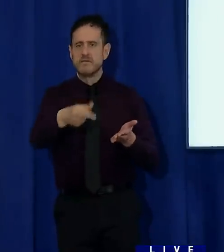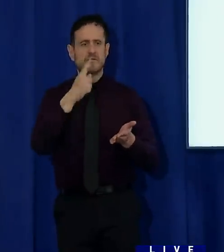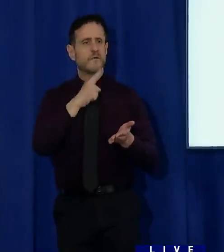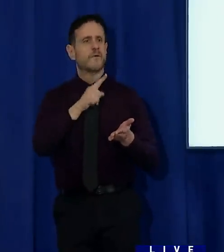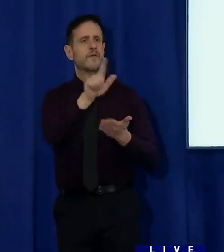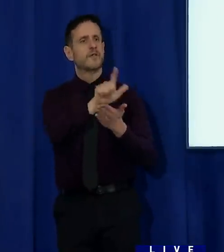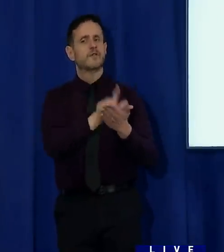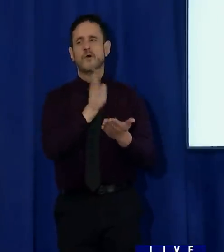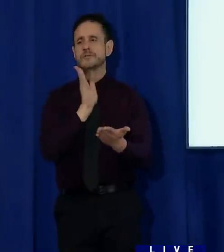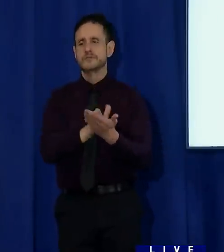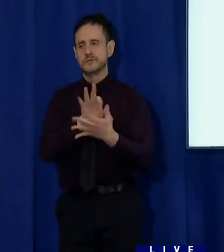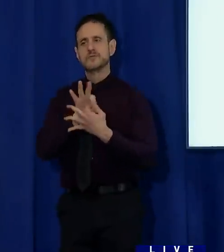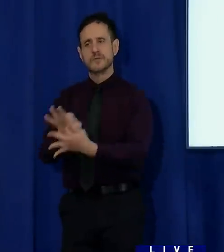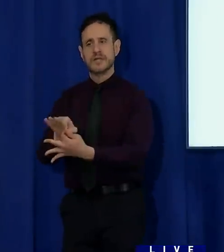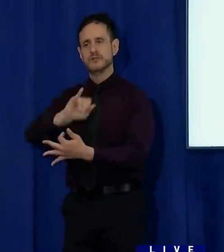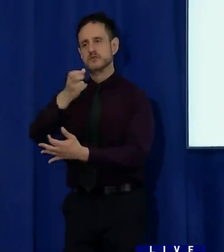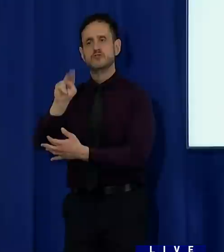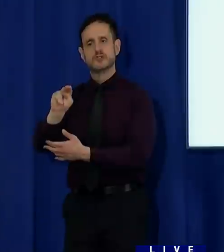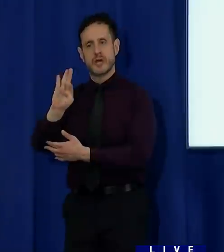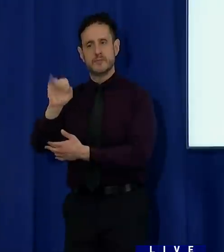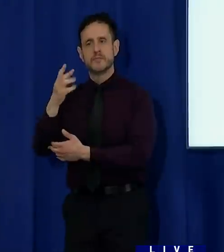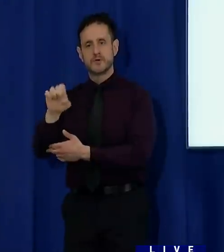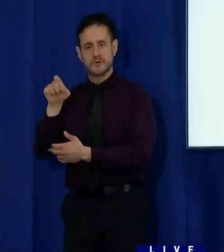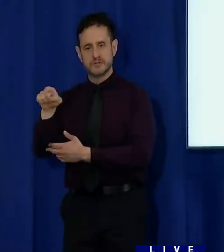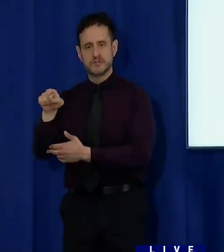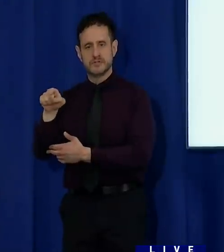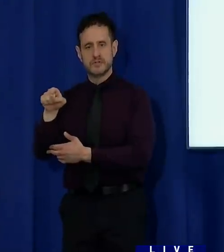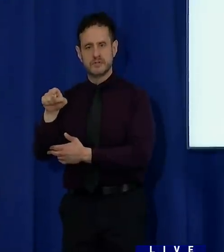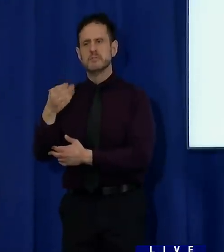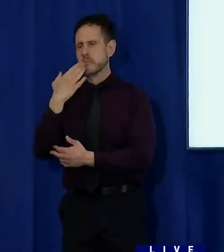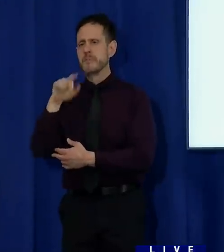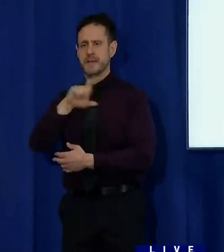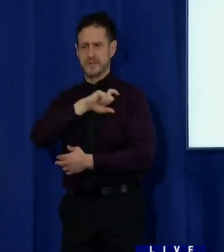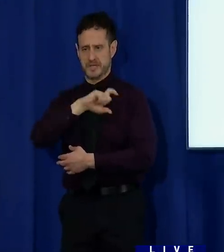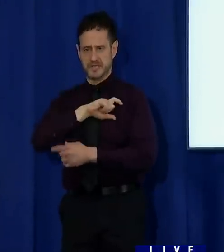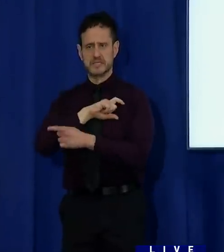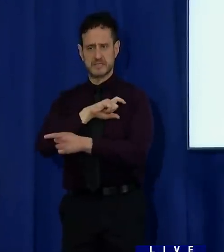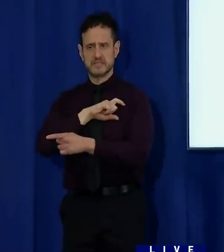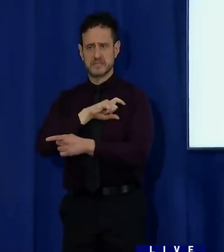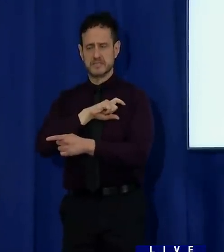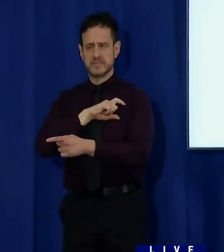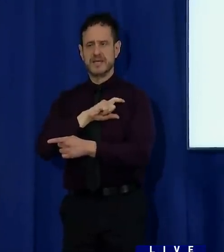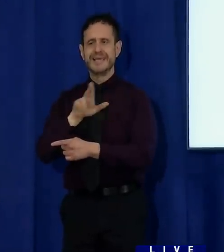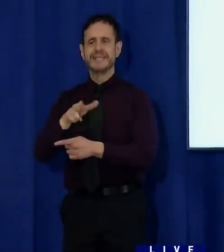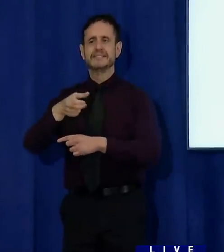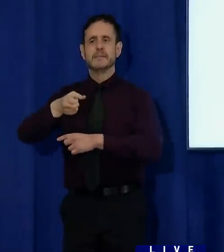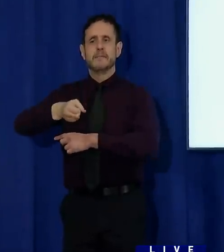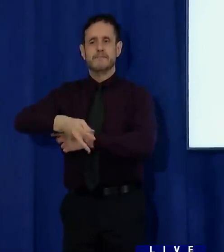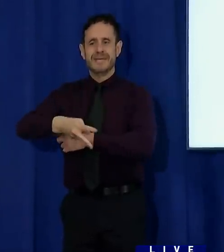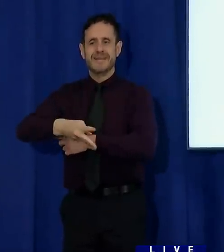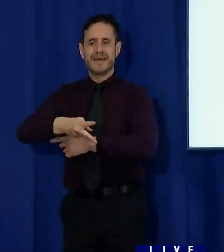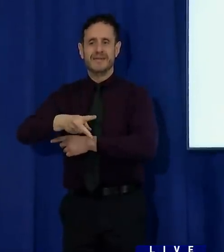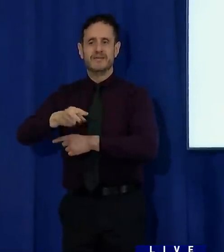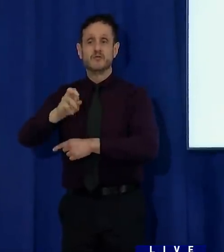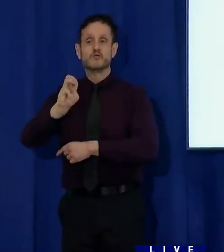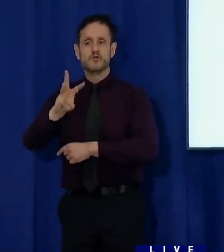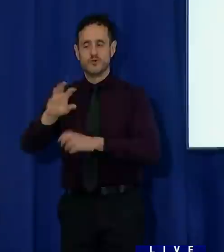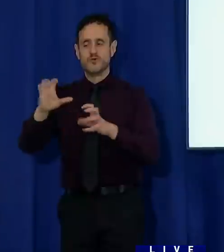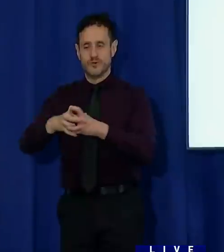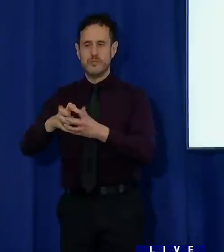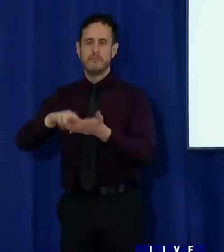cases related to John George and his midnight crew. He was prosecuted and found